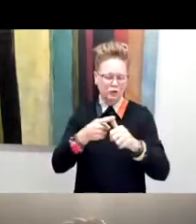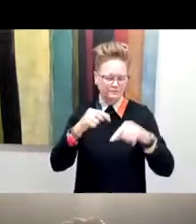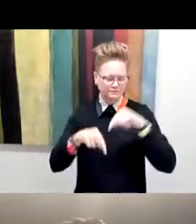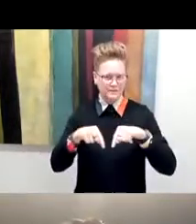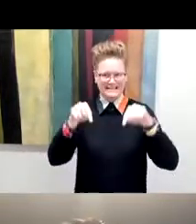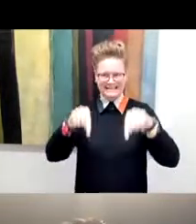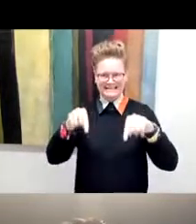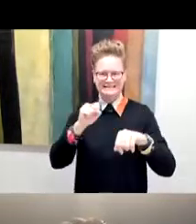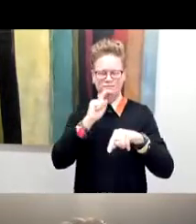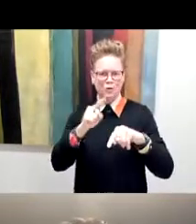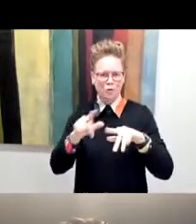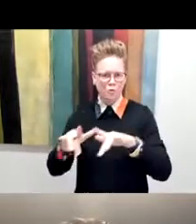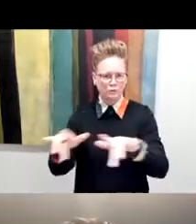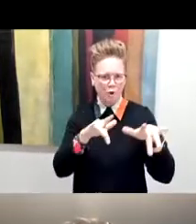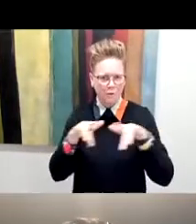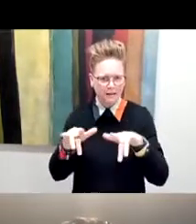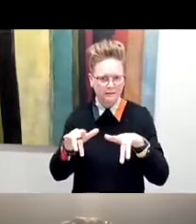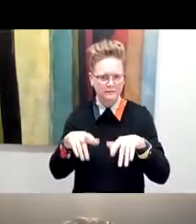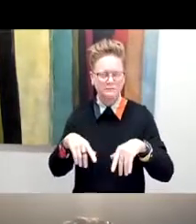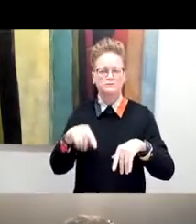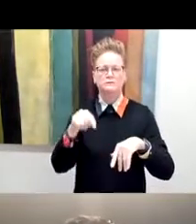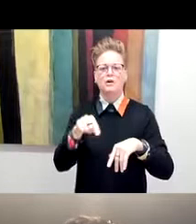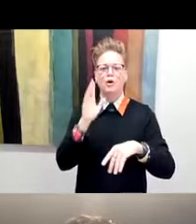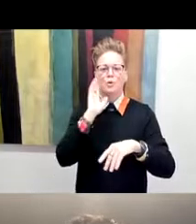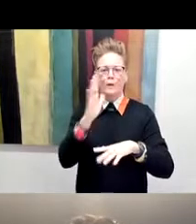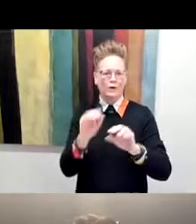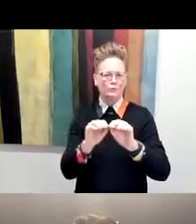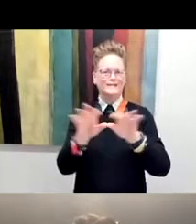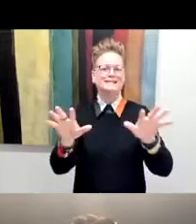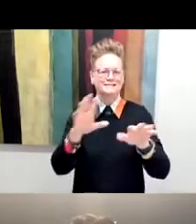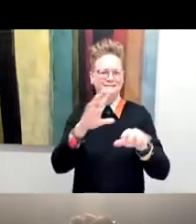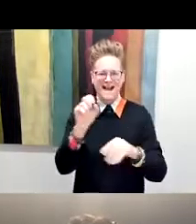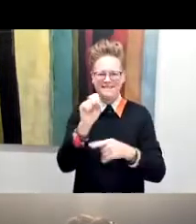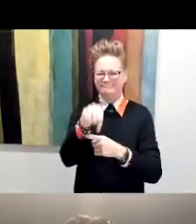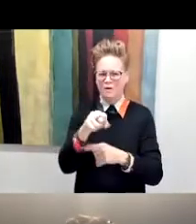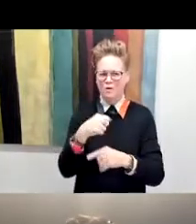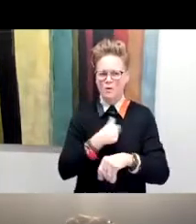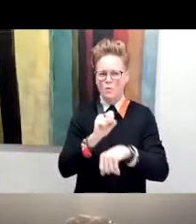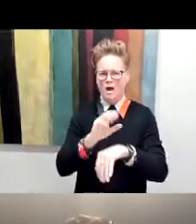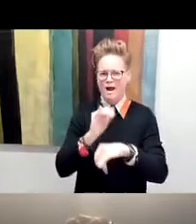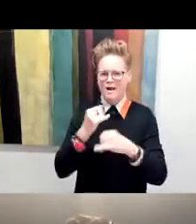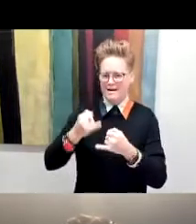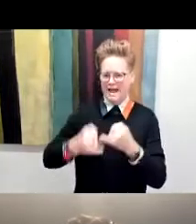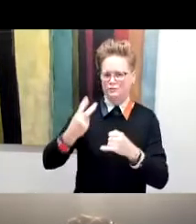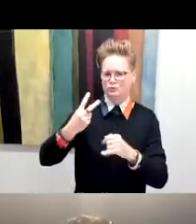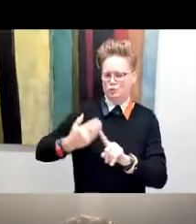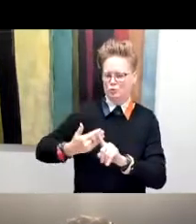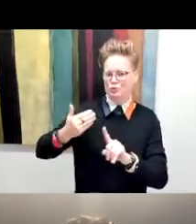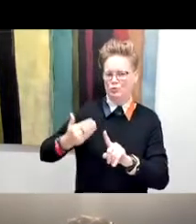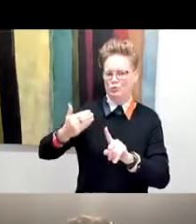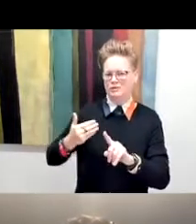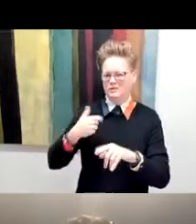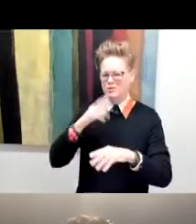share then. So let me back up a second. This webinar will be recorded and will be released.